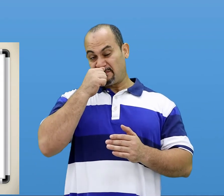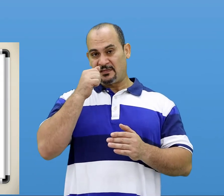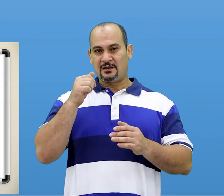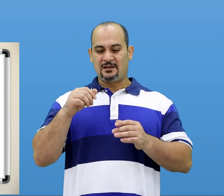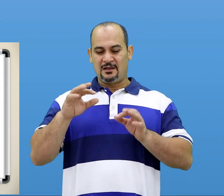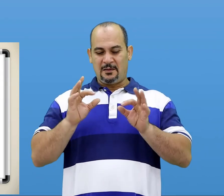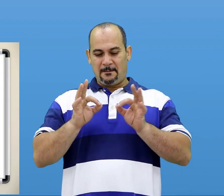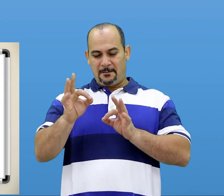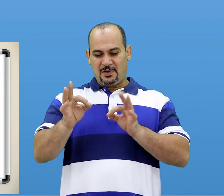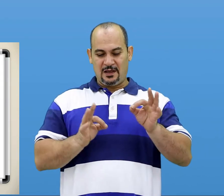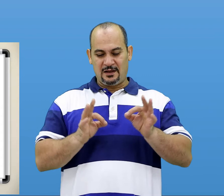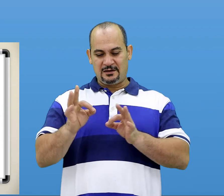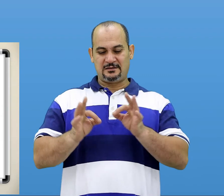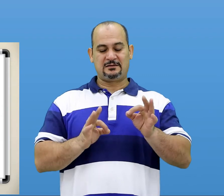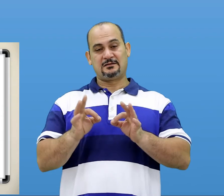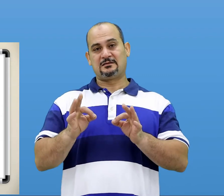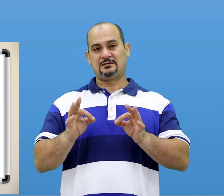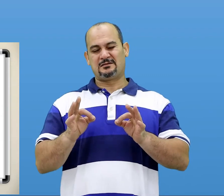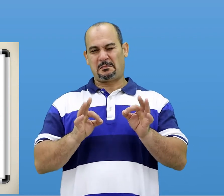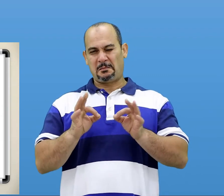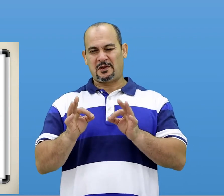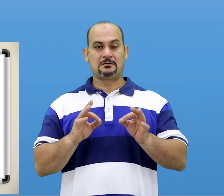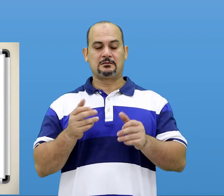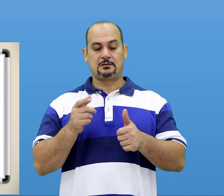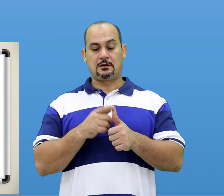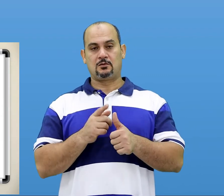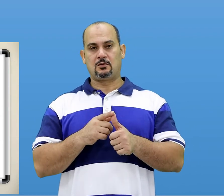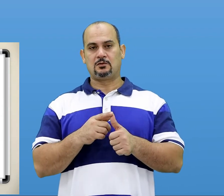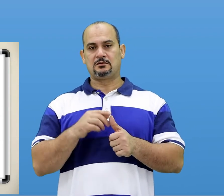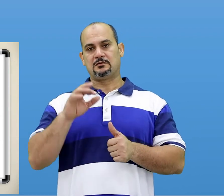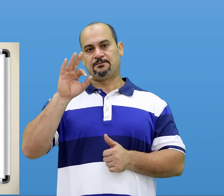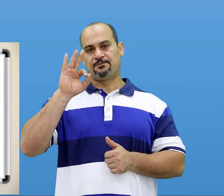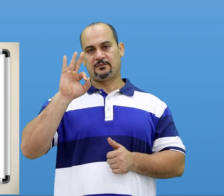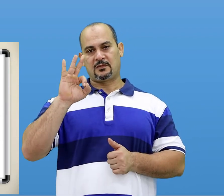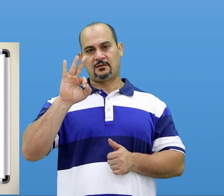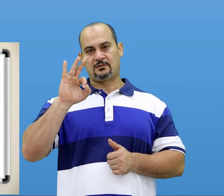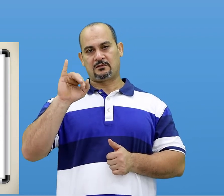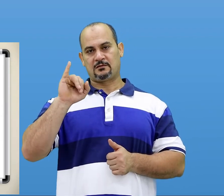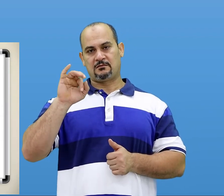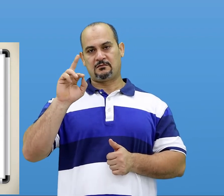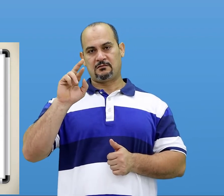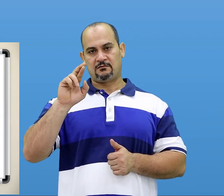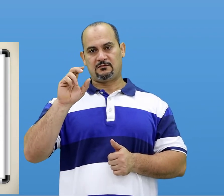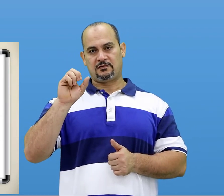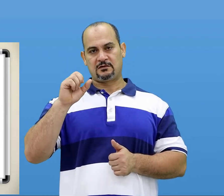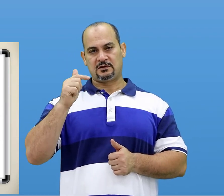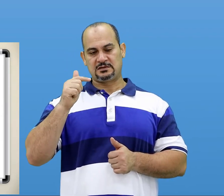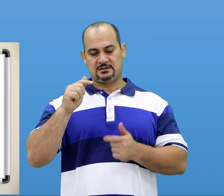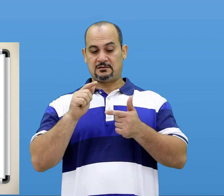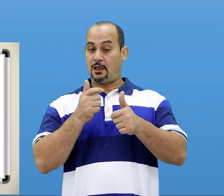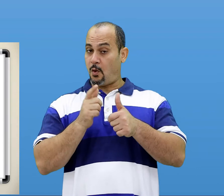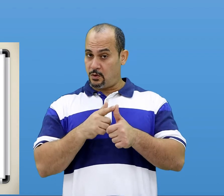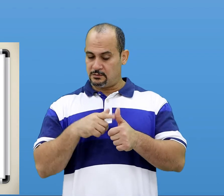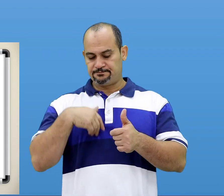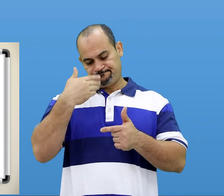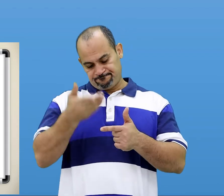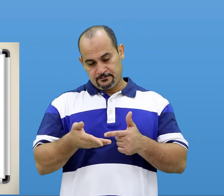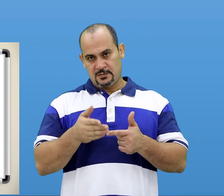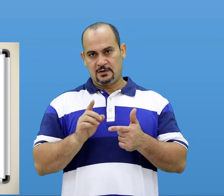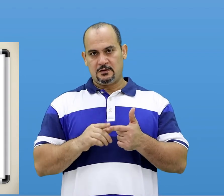Here's examples. First, I will talk about, then talk about your topic, and